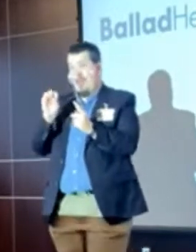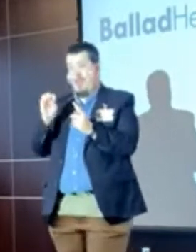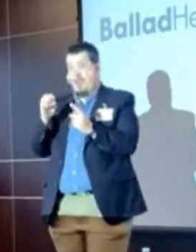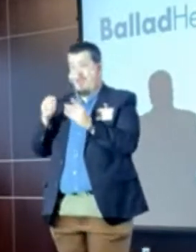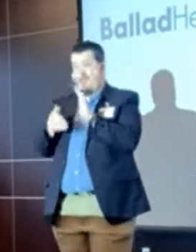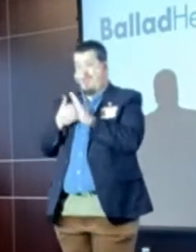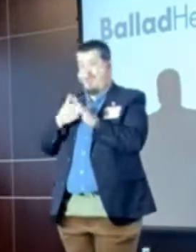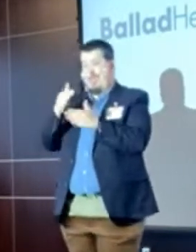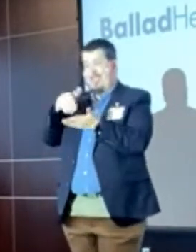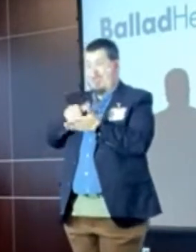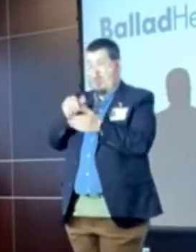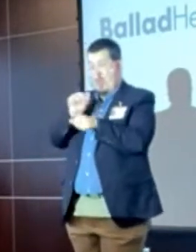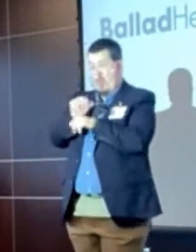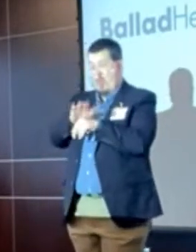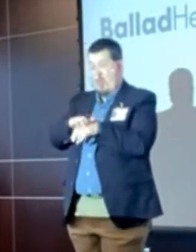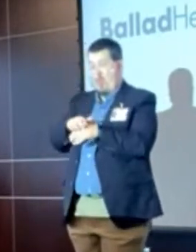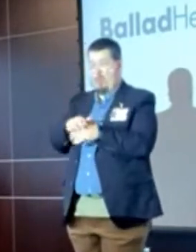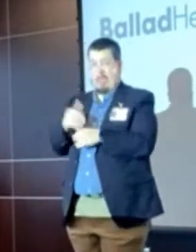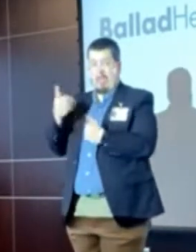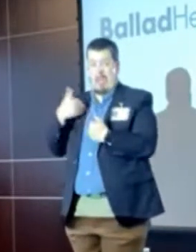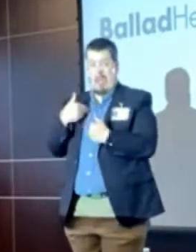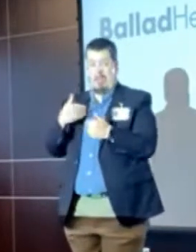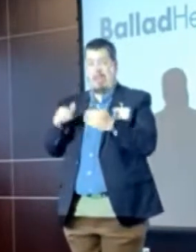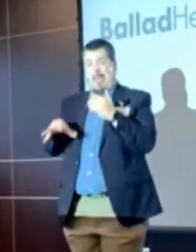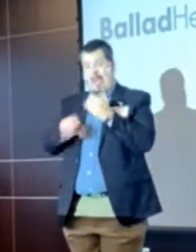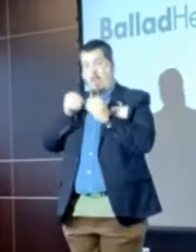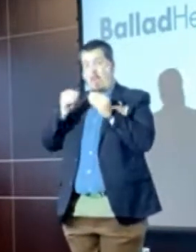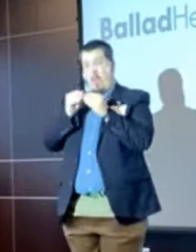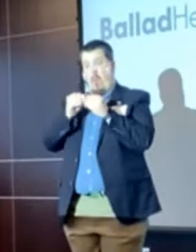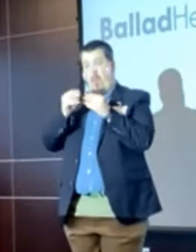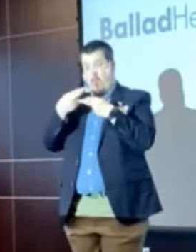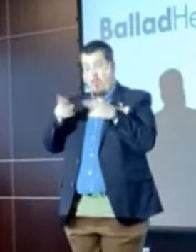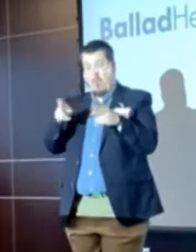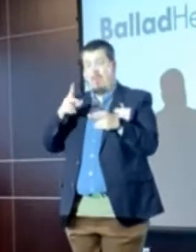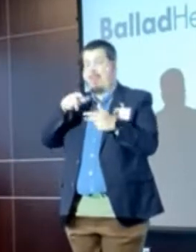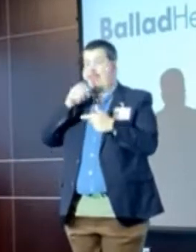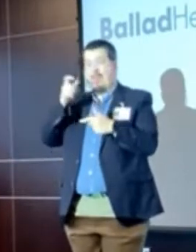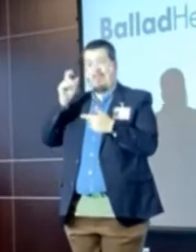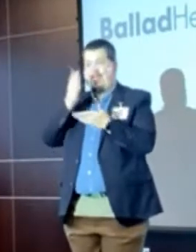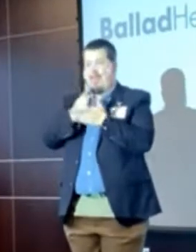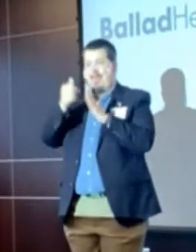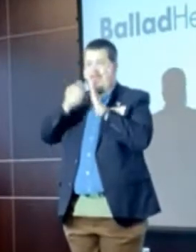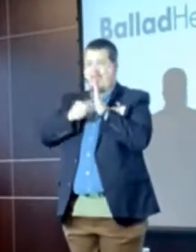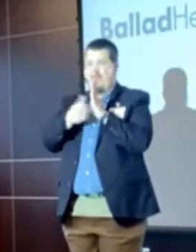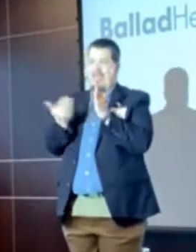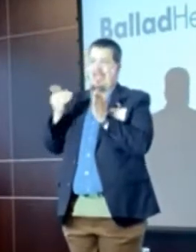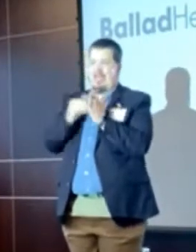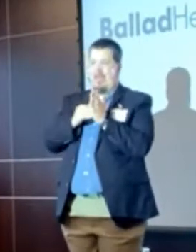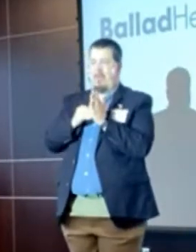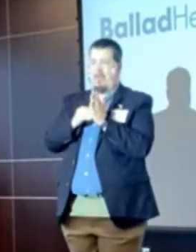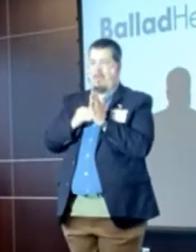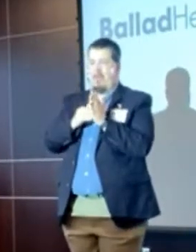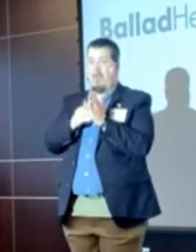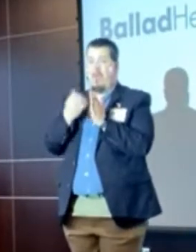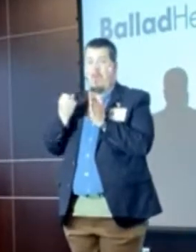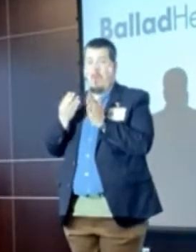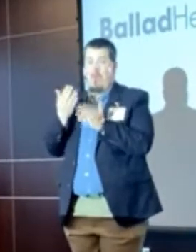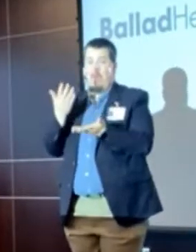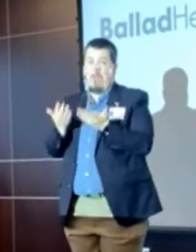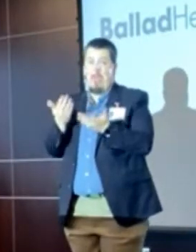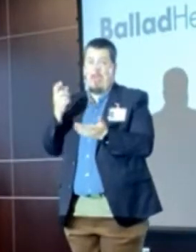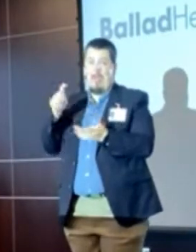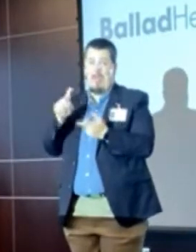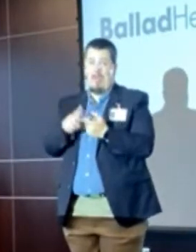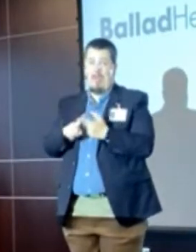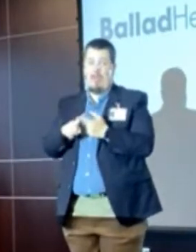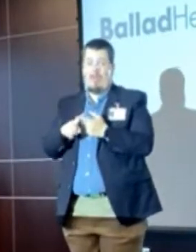really working on is creating capacity to make sure we do not have to stop elective cases again. And so we may have